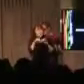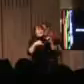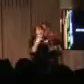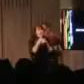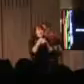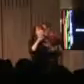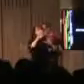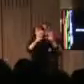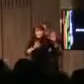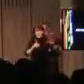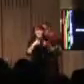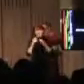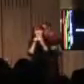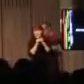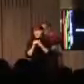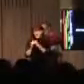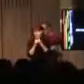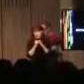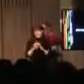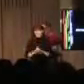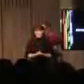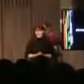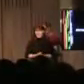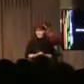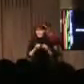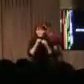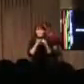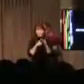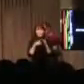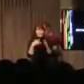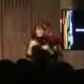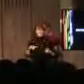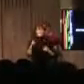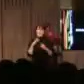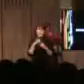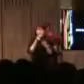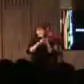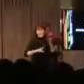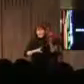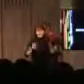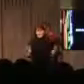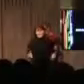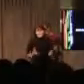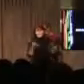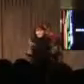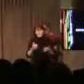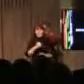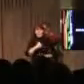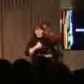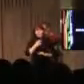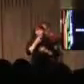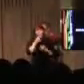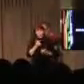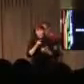and collaborations. And Brenda's been a really important part of the nurturing my early career,